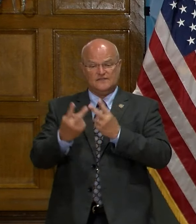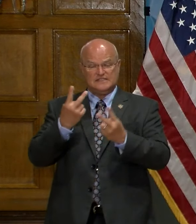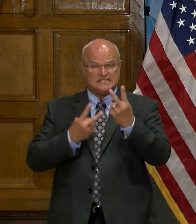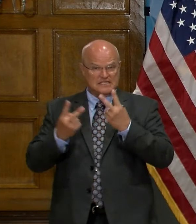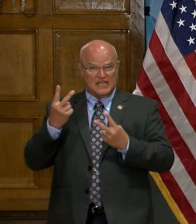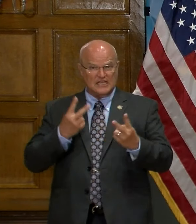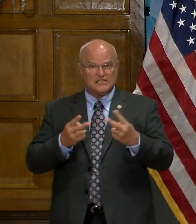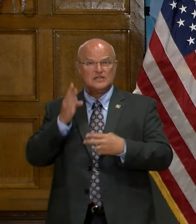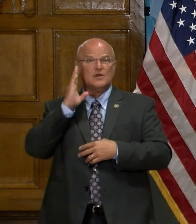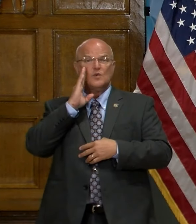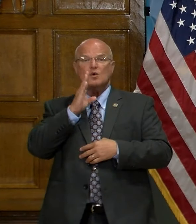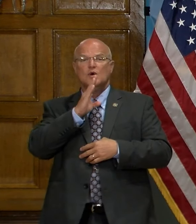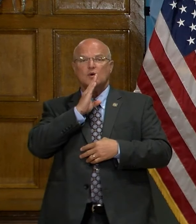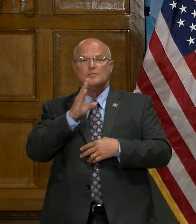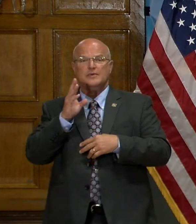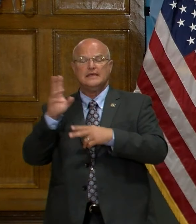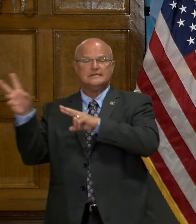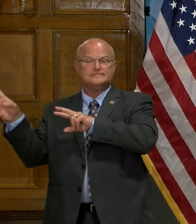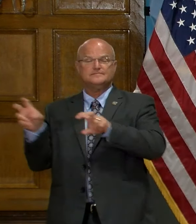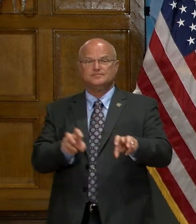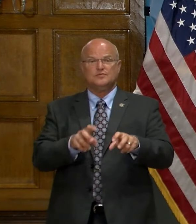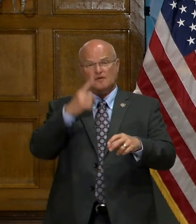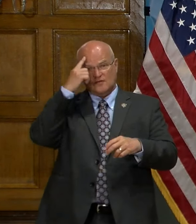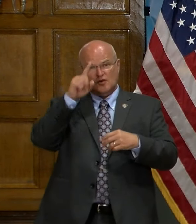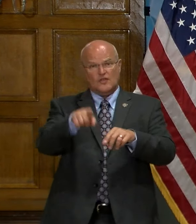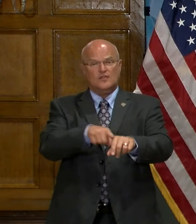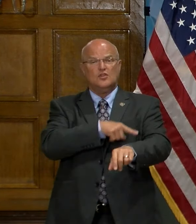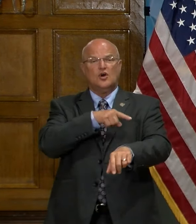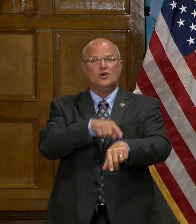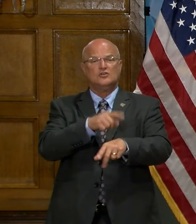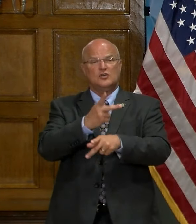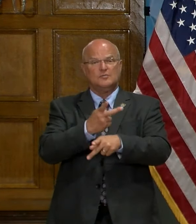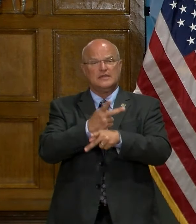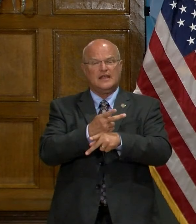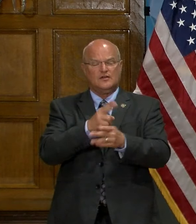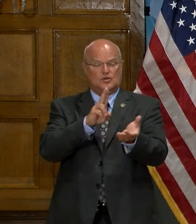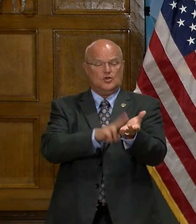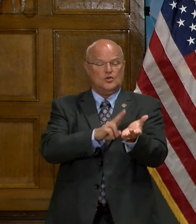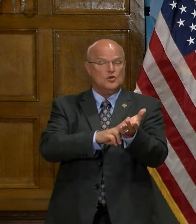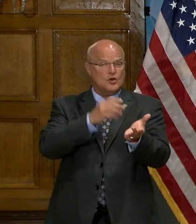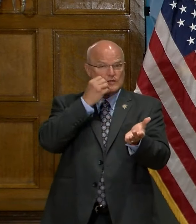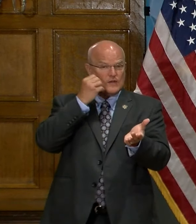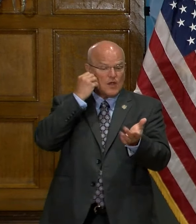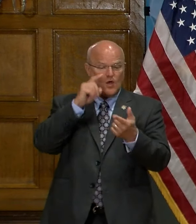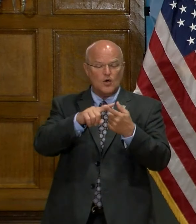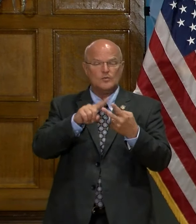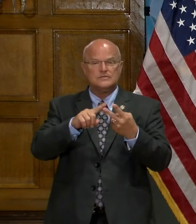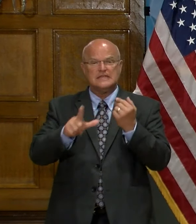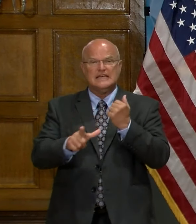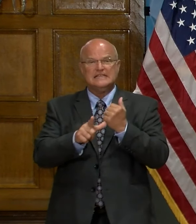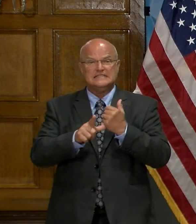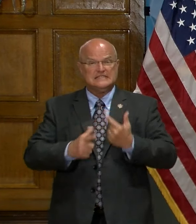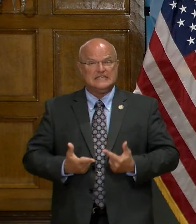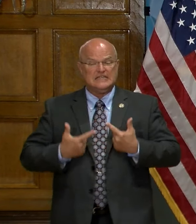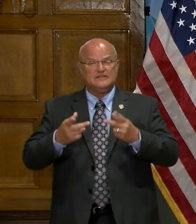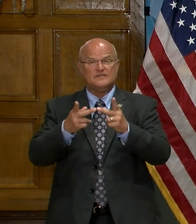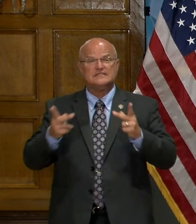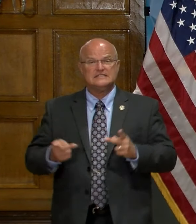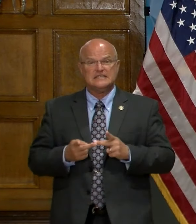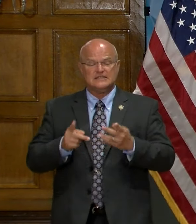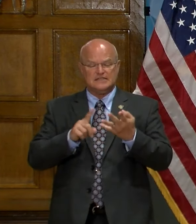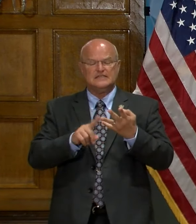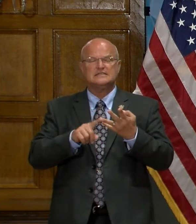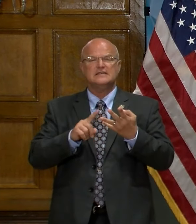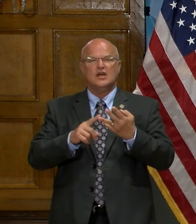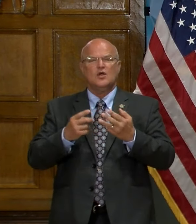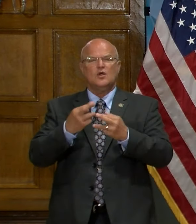visitation will be applicable to our long-term care facilities, including nursing homes, assisted living facilities, and